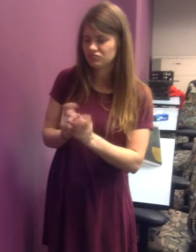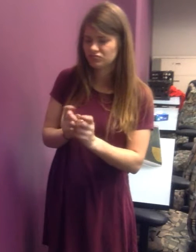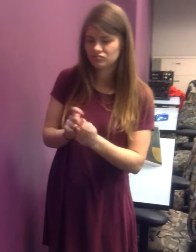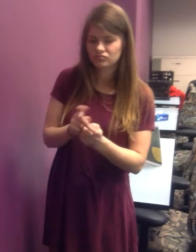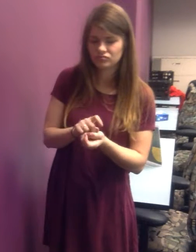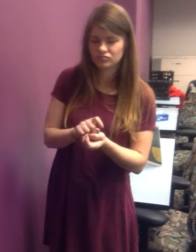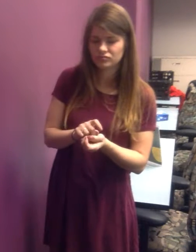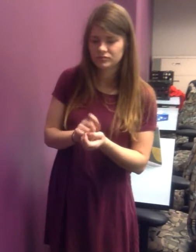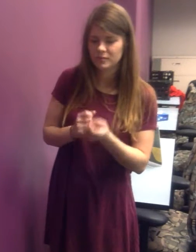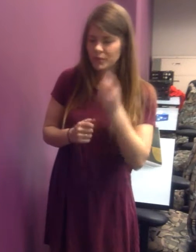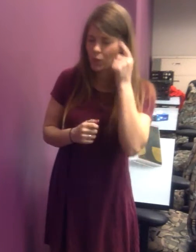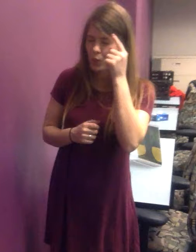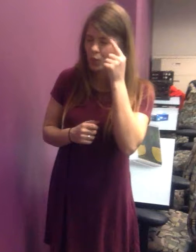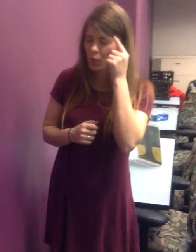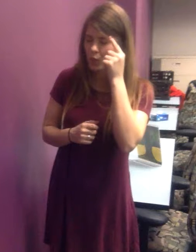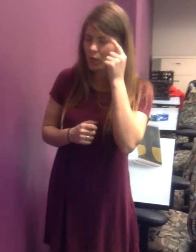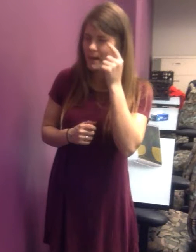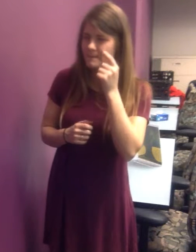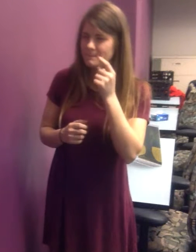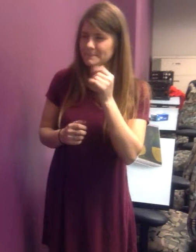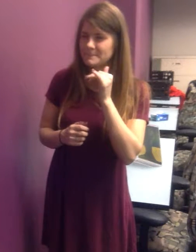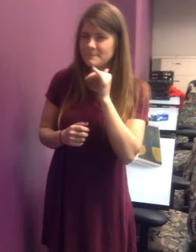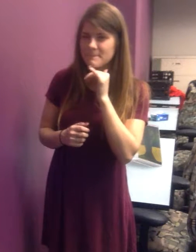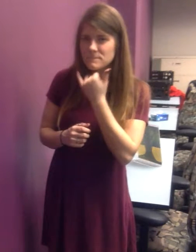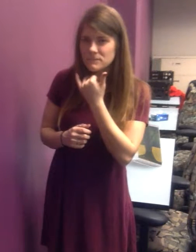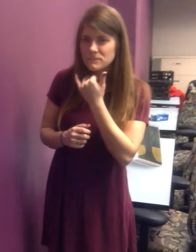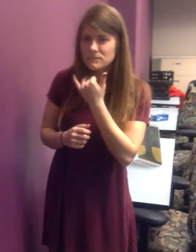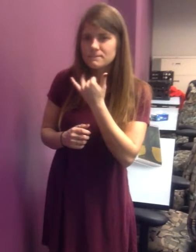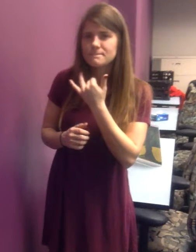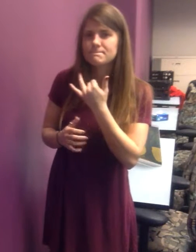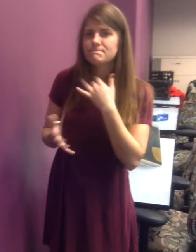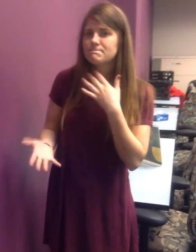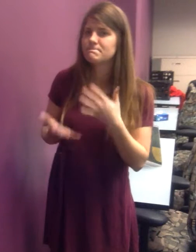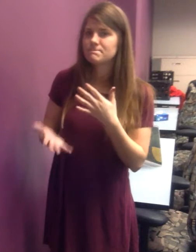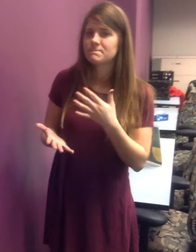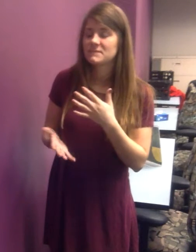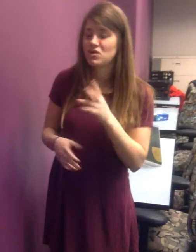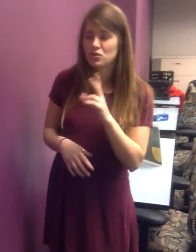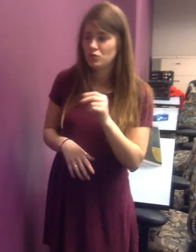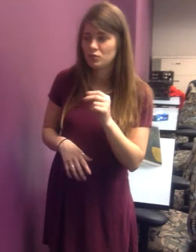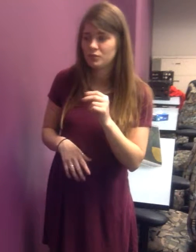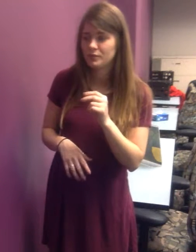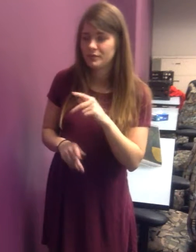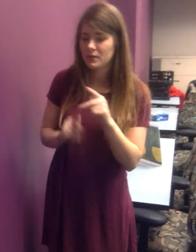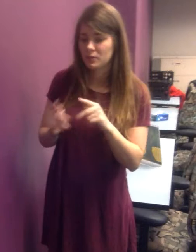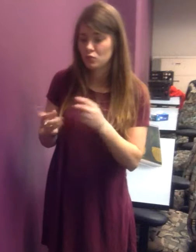no, the people who are doing this work at the key places around the world are agreeing with each other. What's the